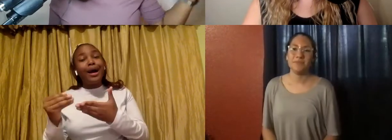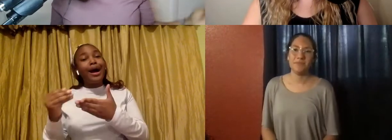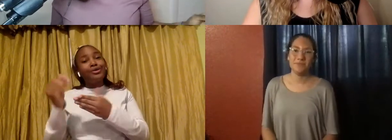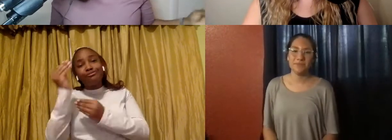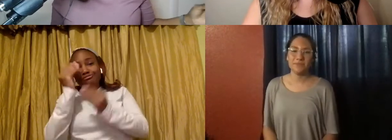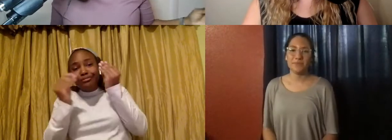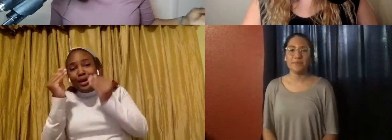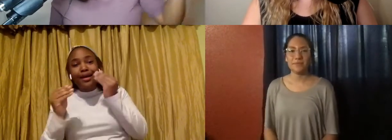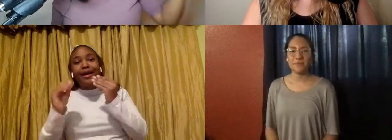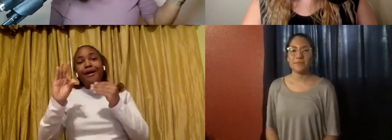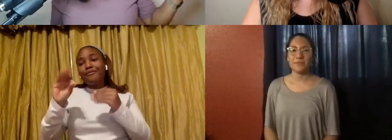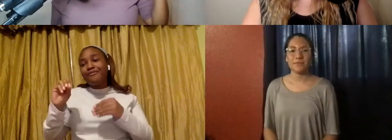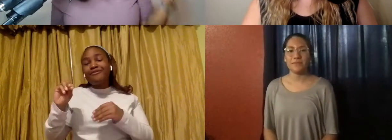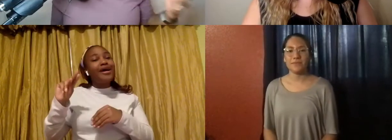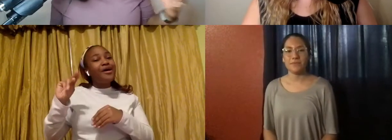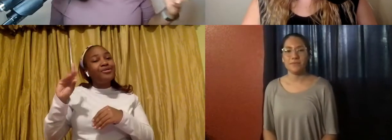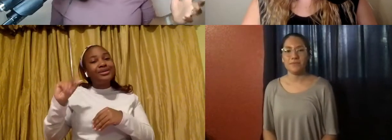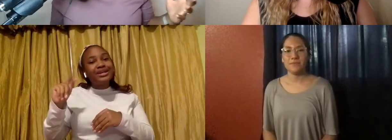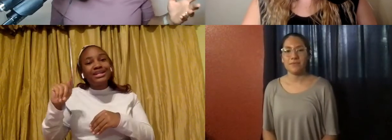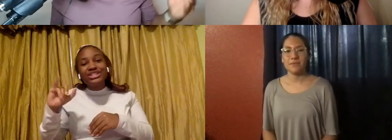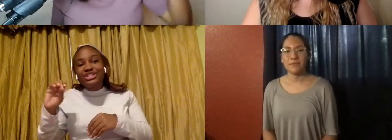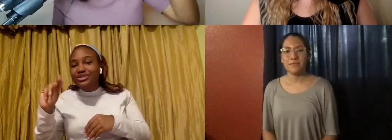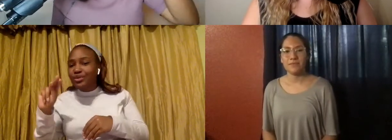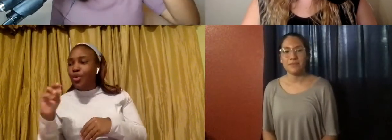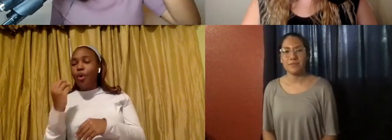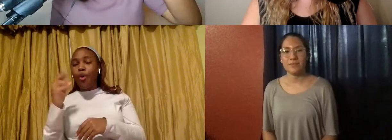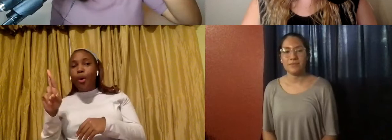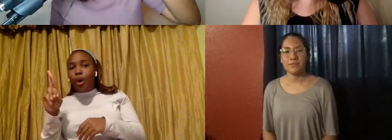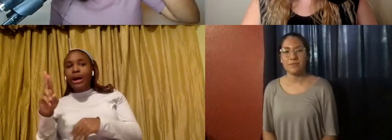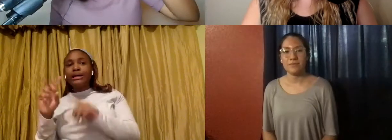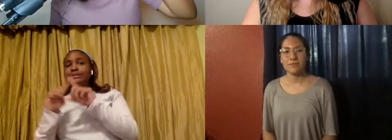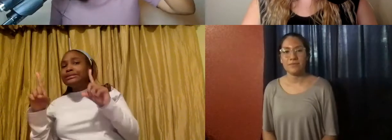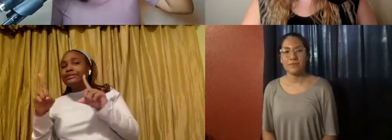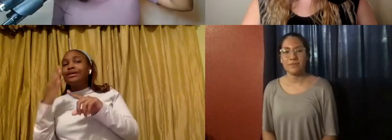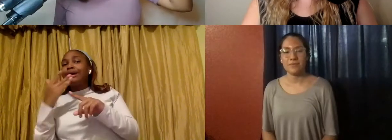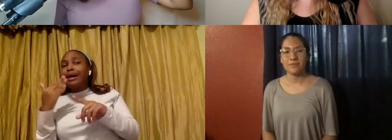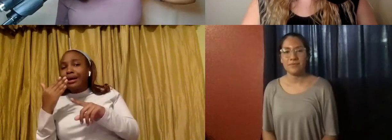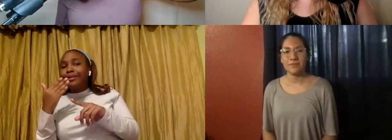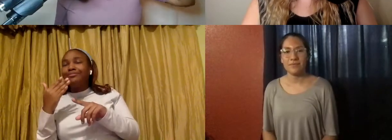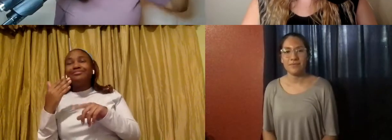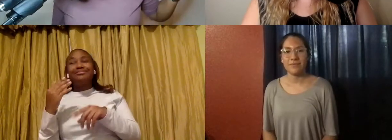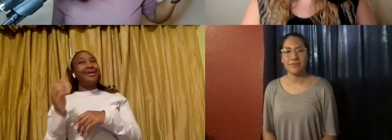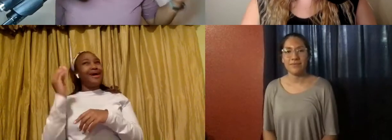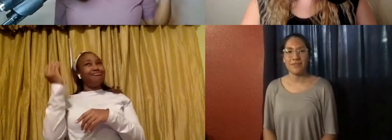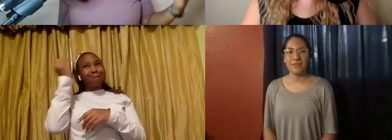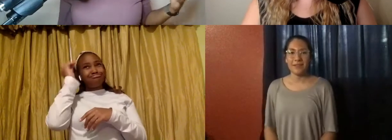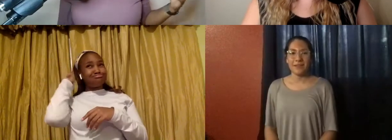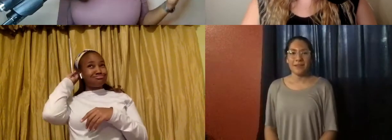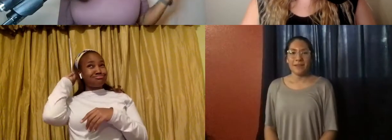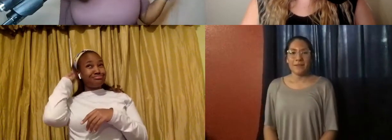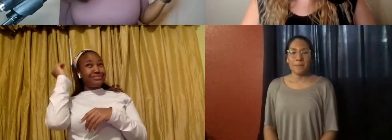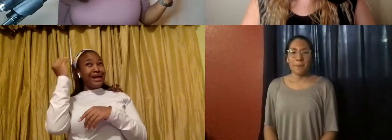like concealer cover or color, anything that I buy, I like think to this moment because it'll be forever like burned into my memory.